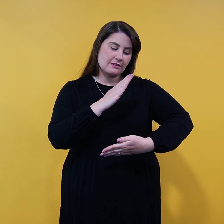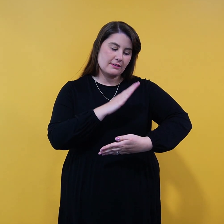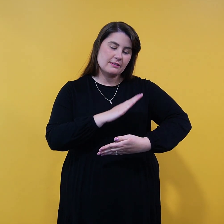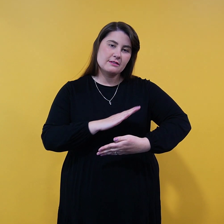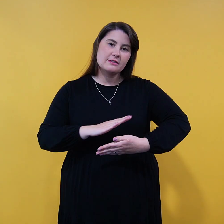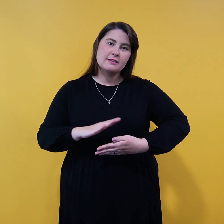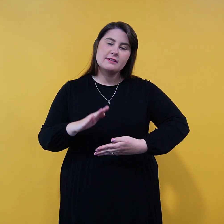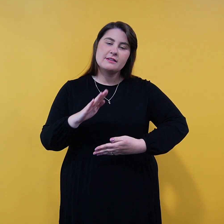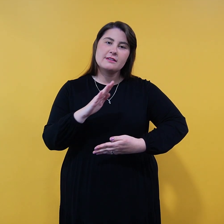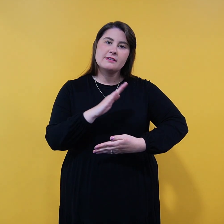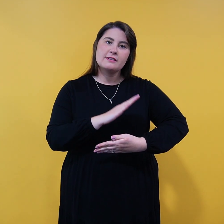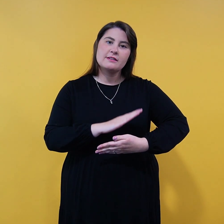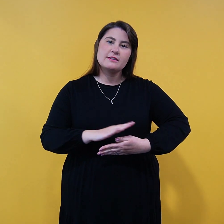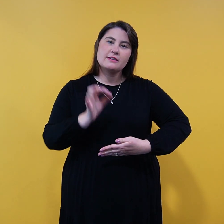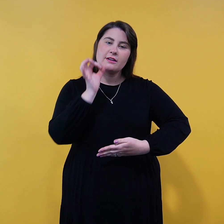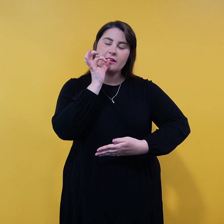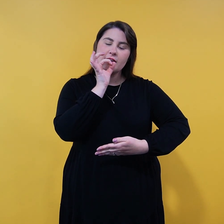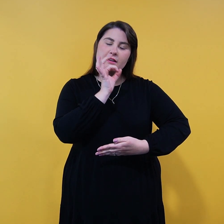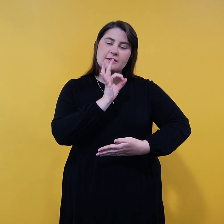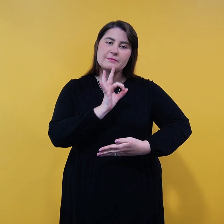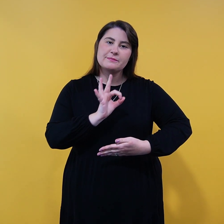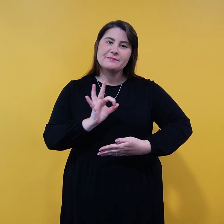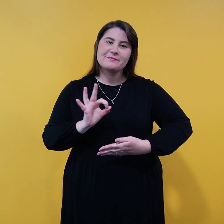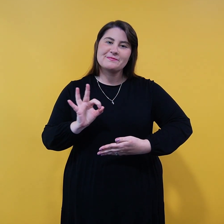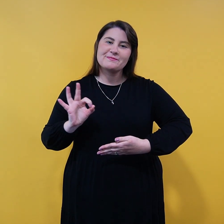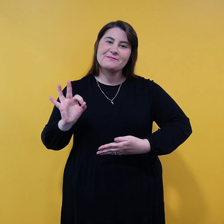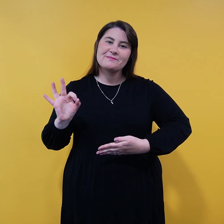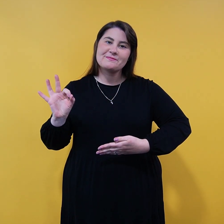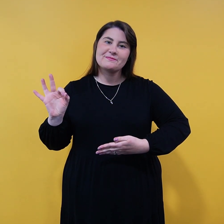so tender and mild.